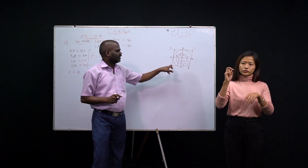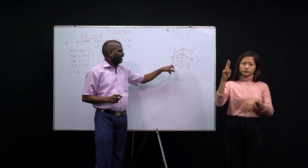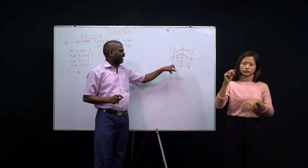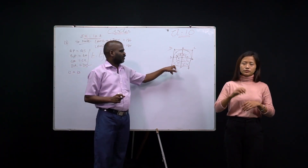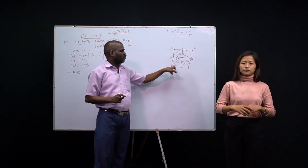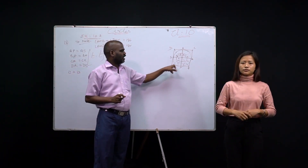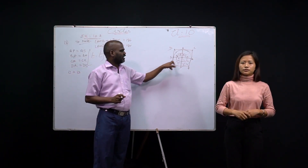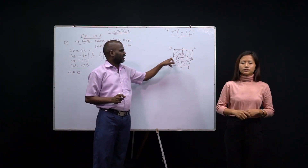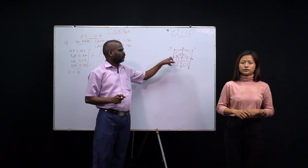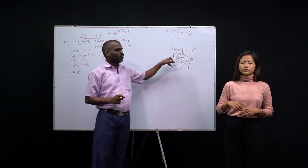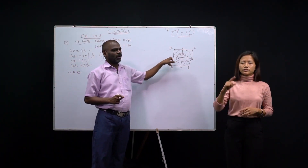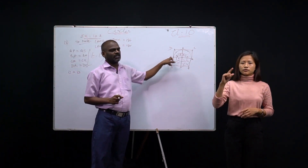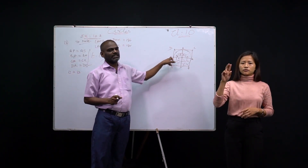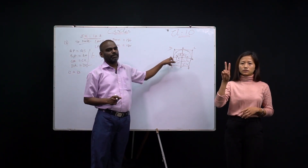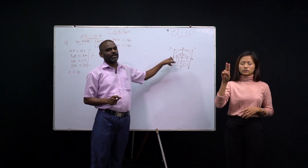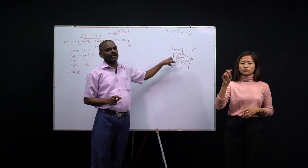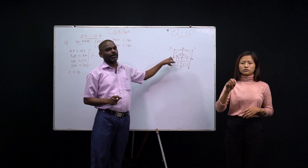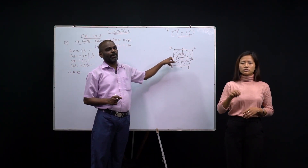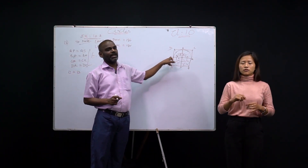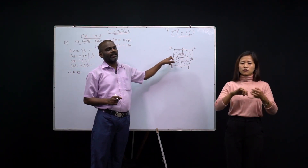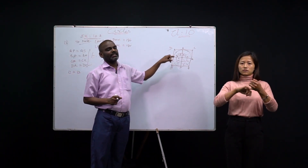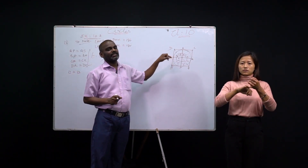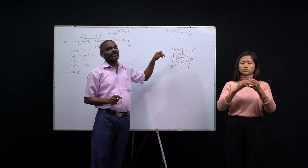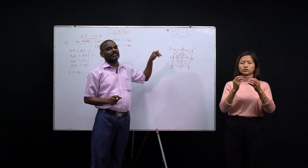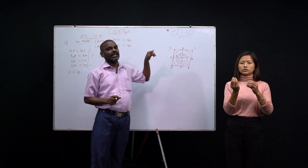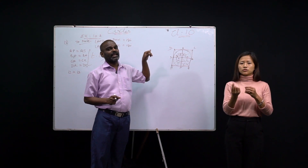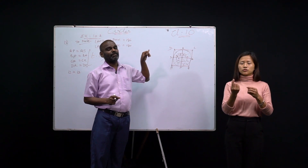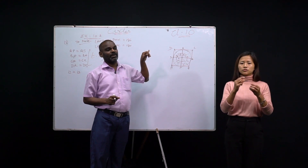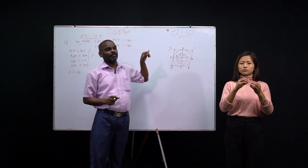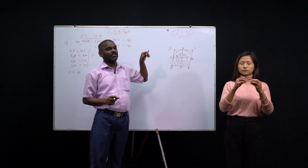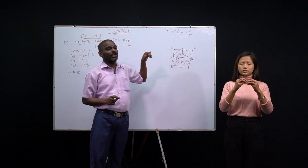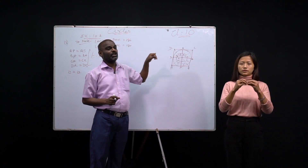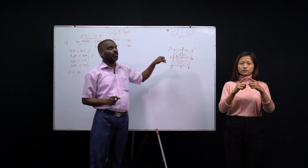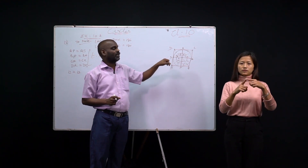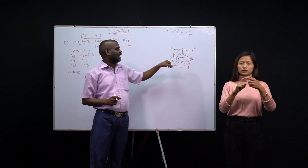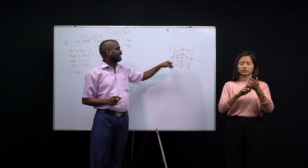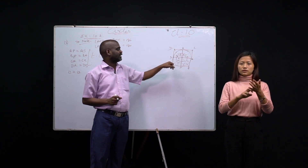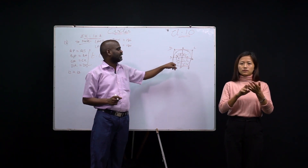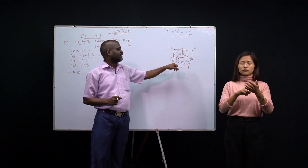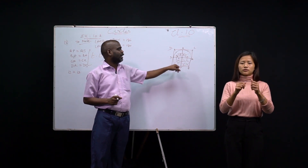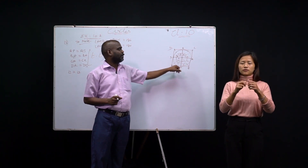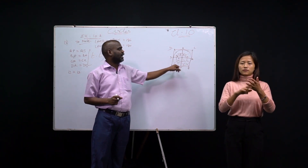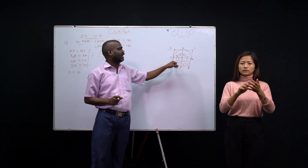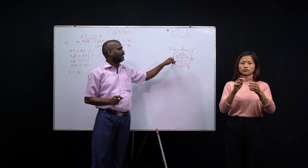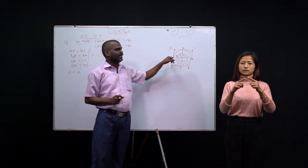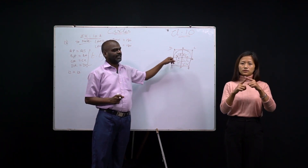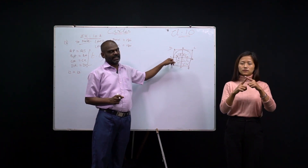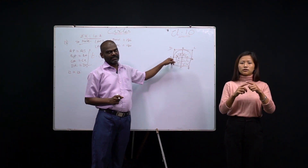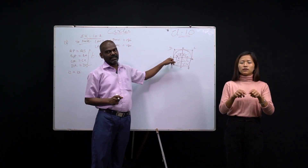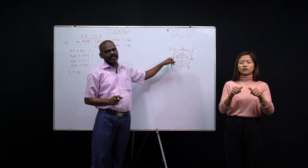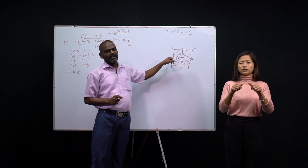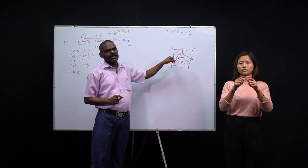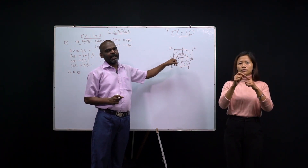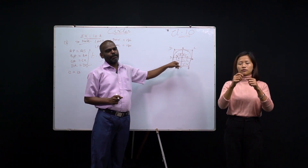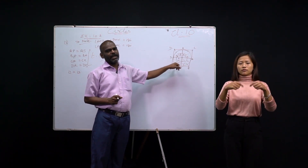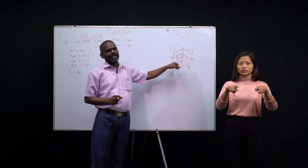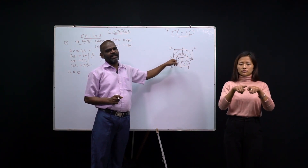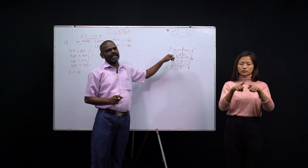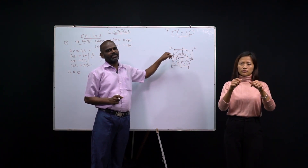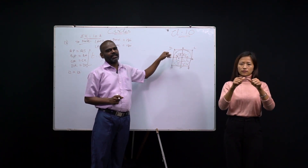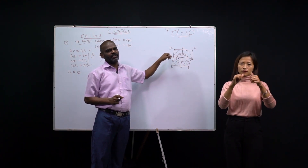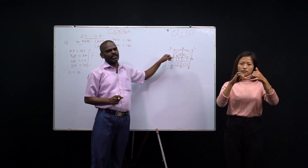Because angle 1 and 2 are subtended by same, means equal tangent, that is AP and AS, right?